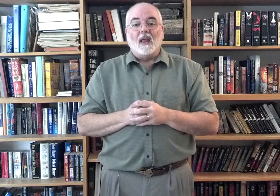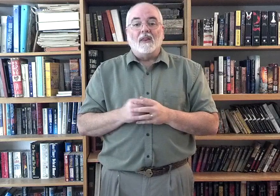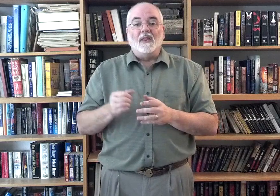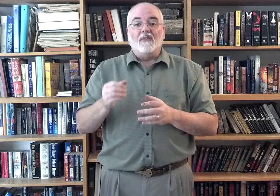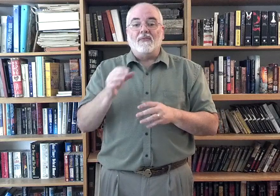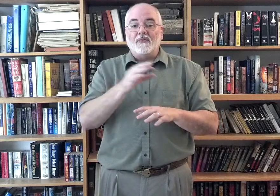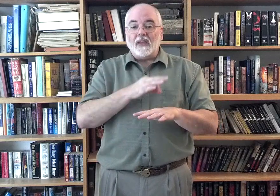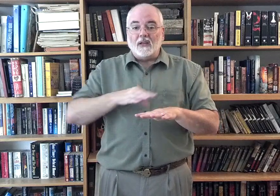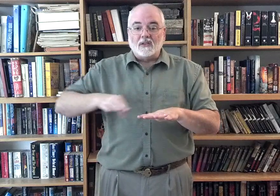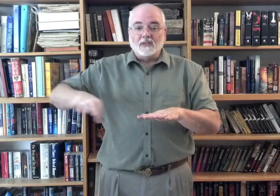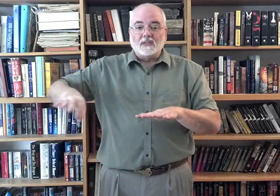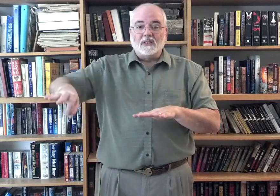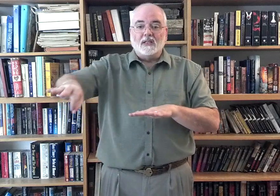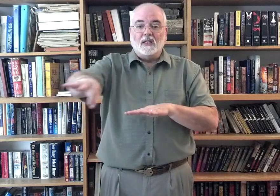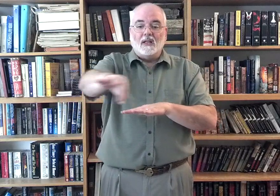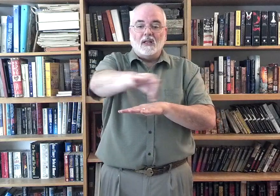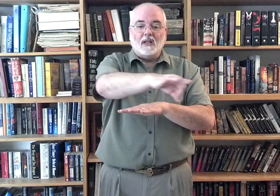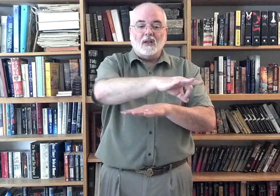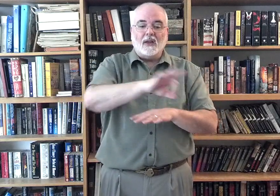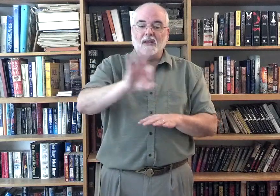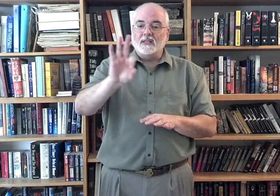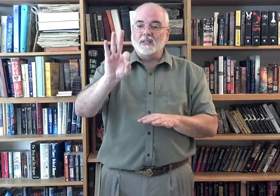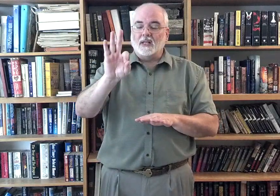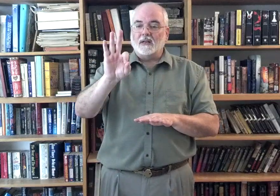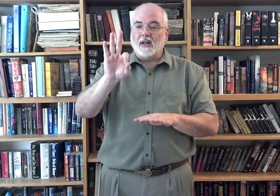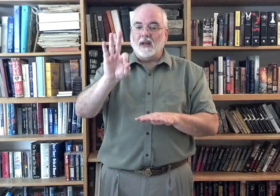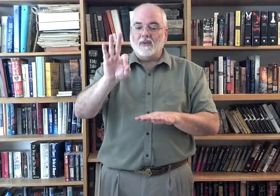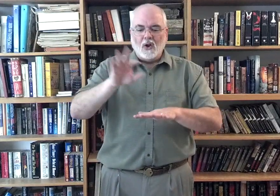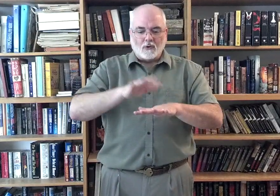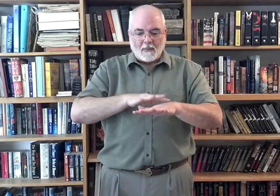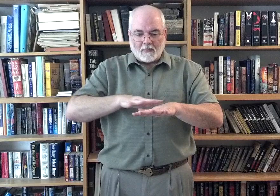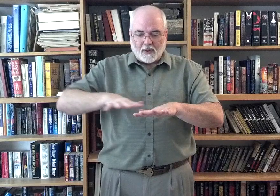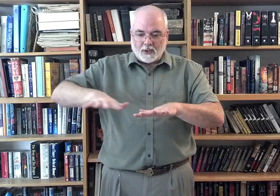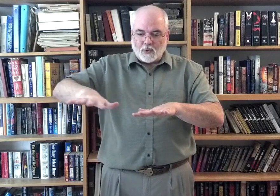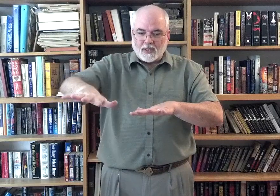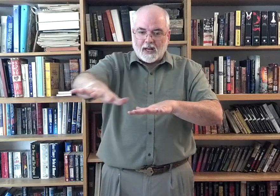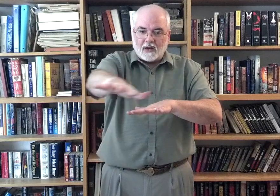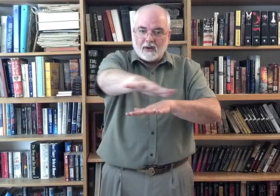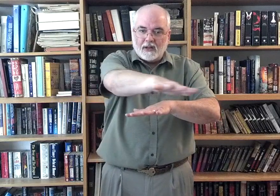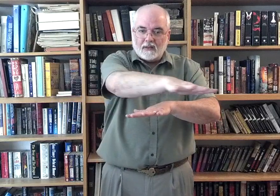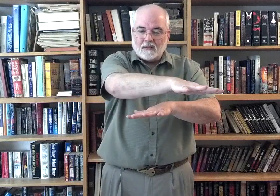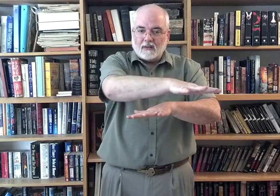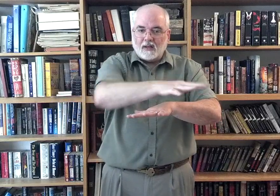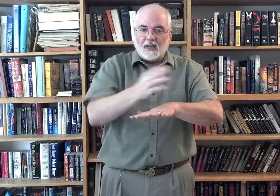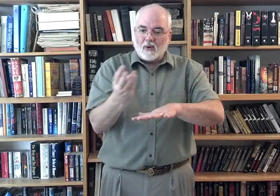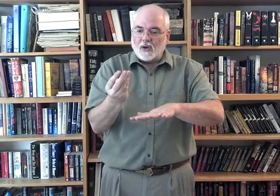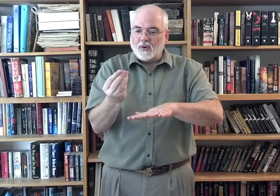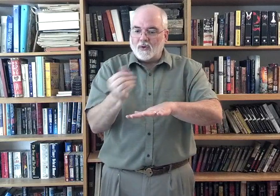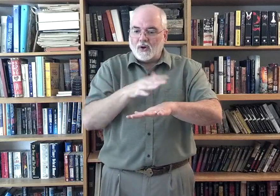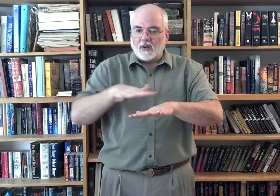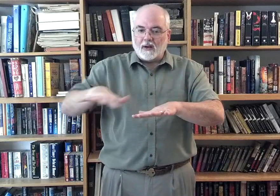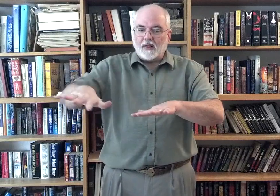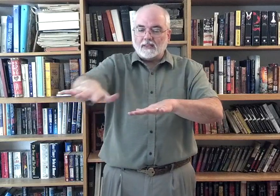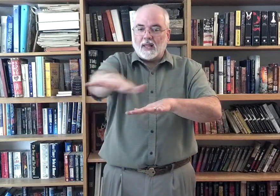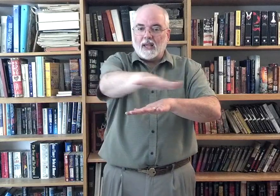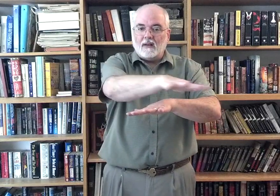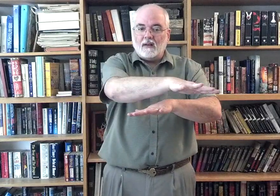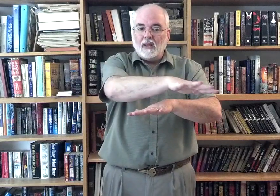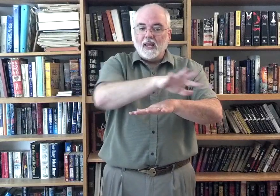The fields, okay, this is the letter F. Remember, this was an area. And if I want to do dirty area, that's land. If